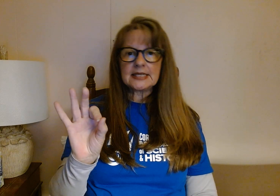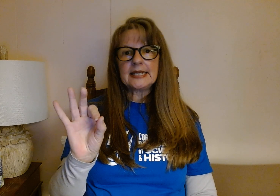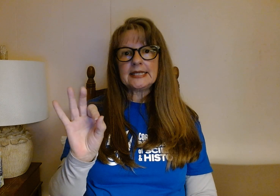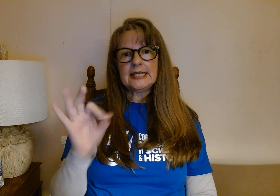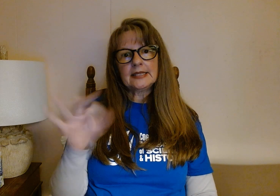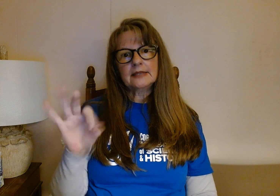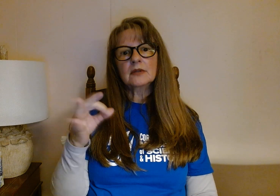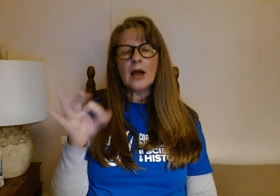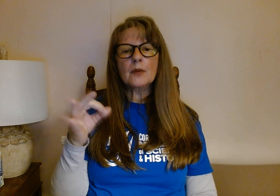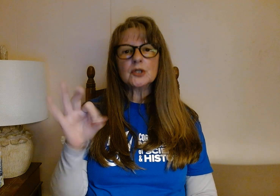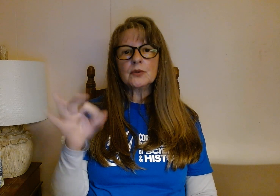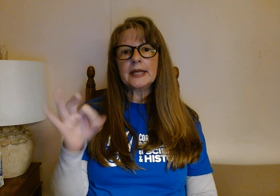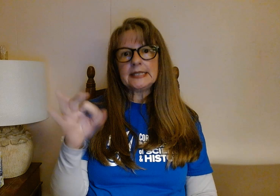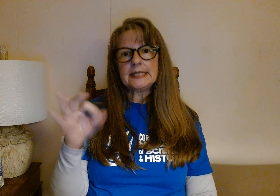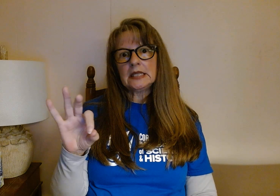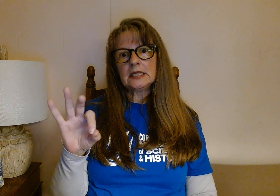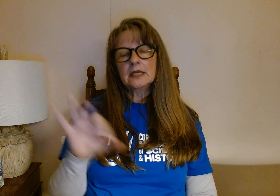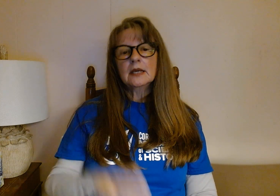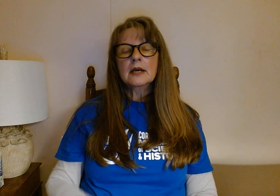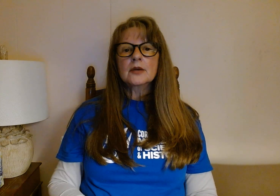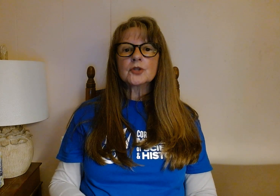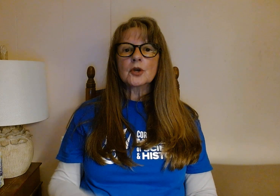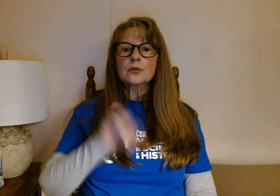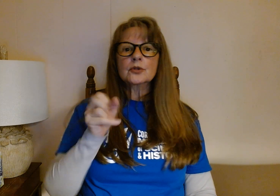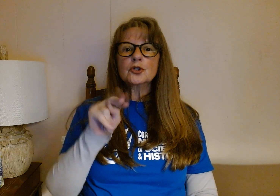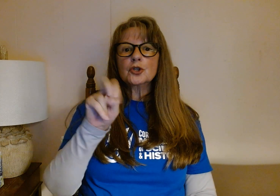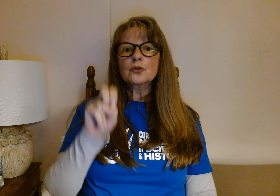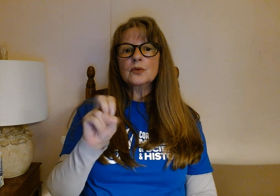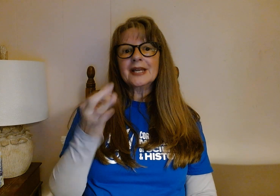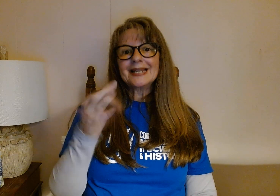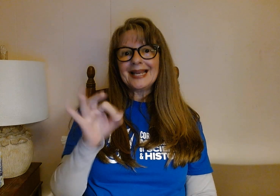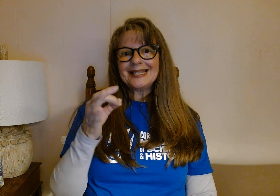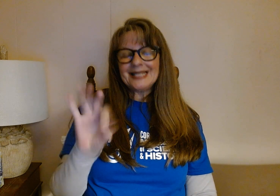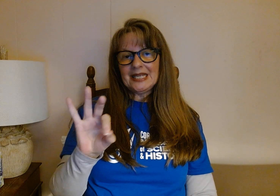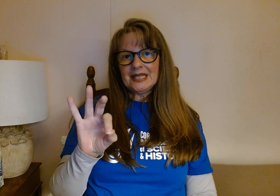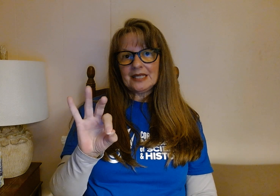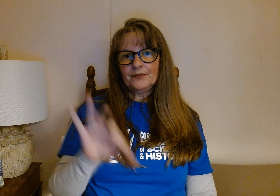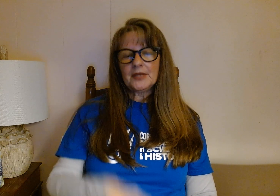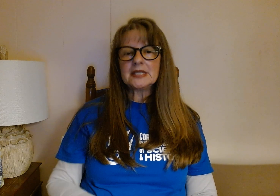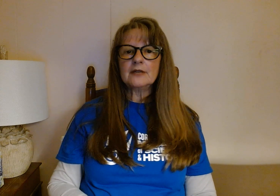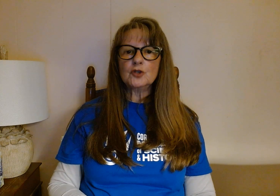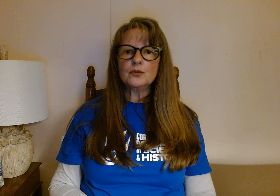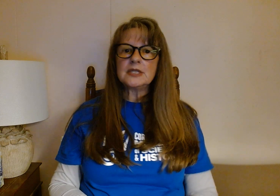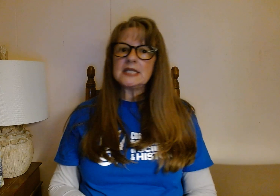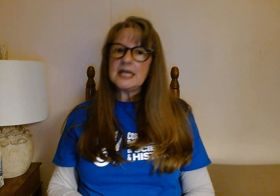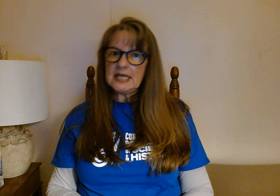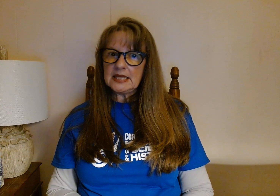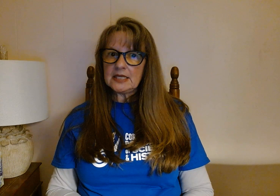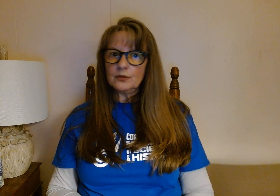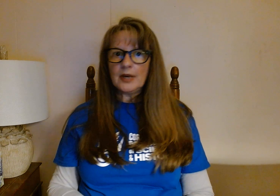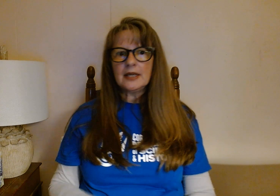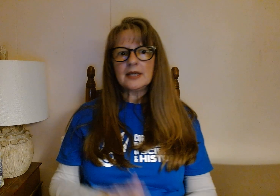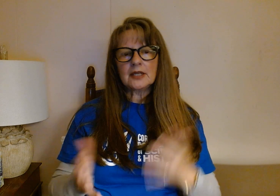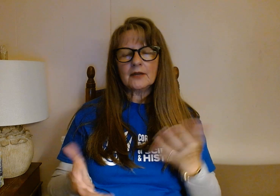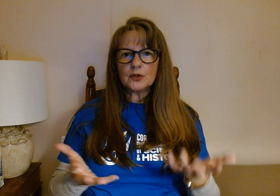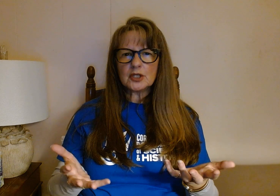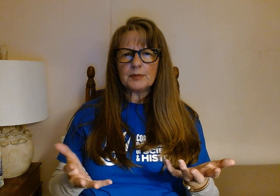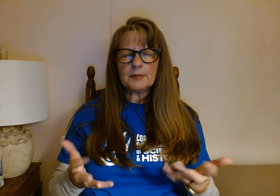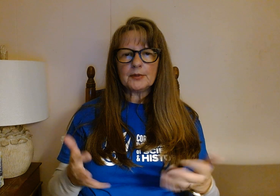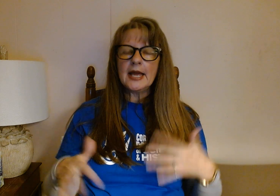19th. I would do 19th. So June 19th instead of Juneteenth, right? Because it confuses people, and it